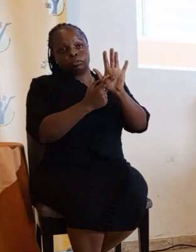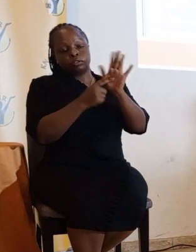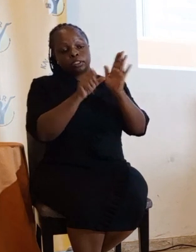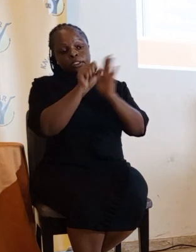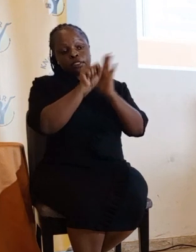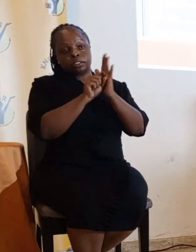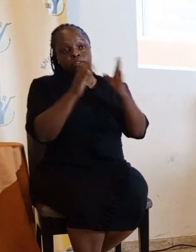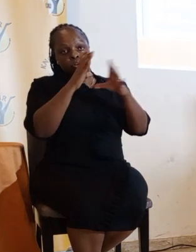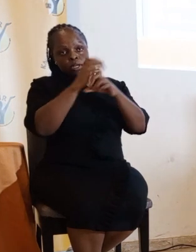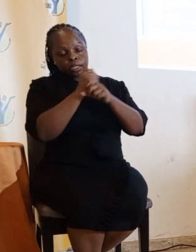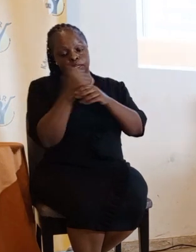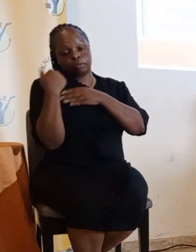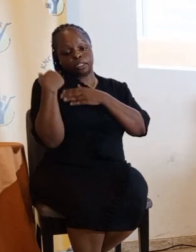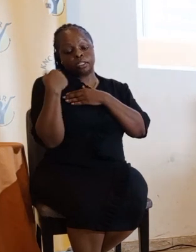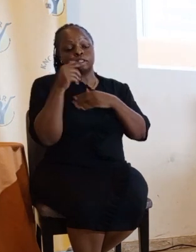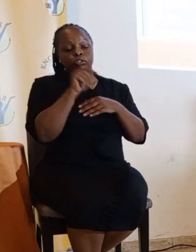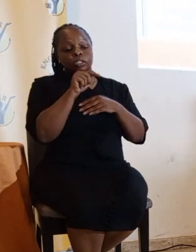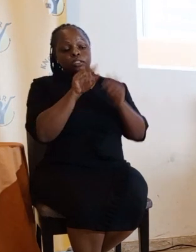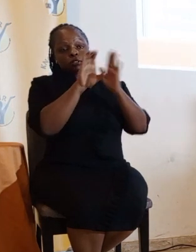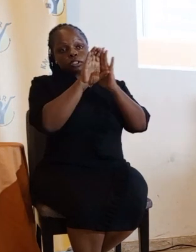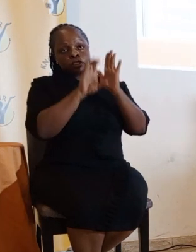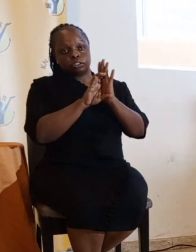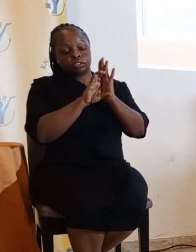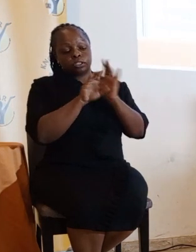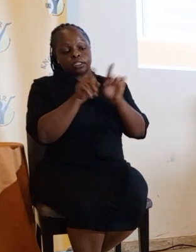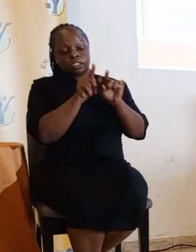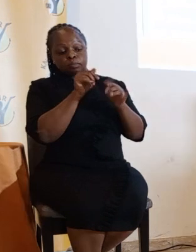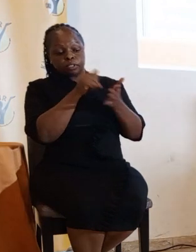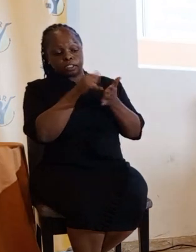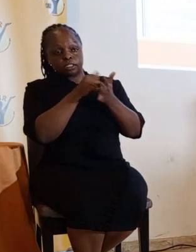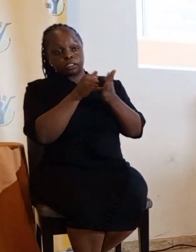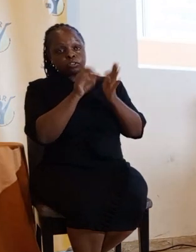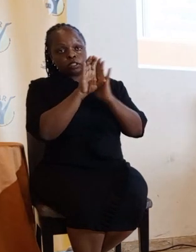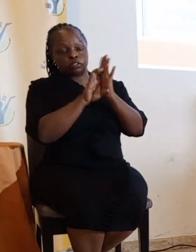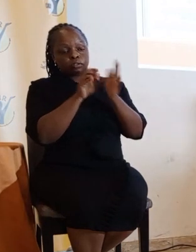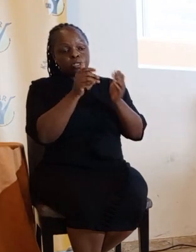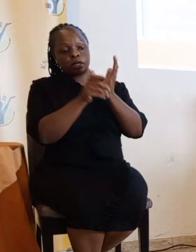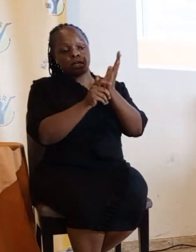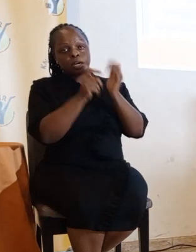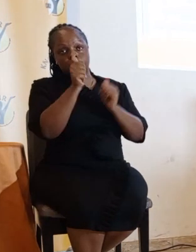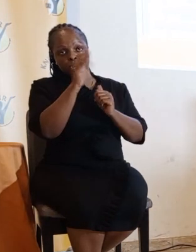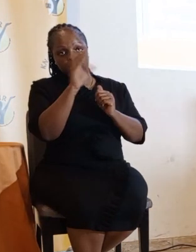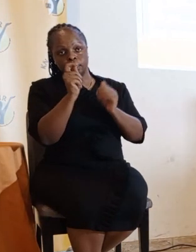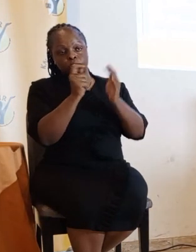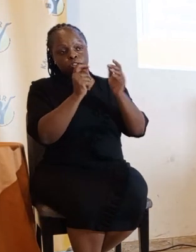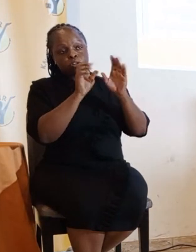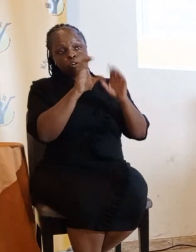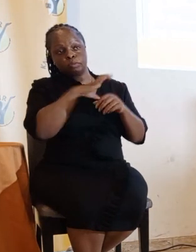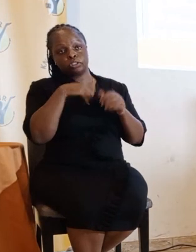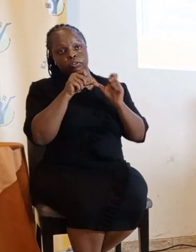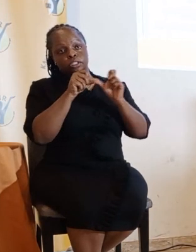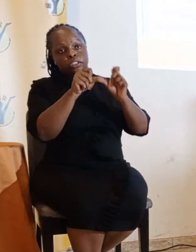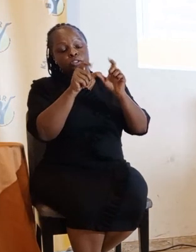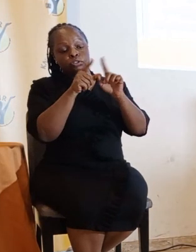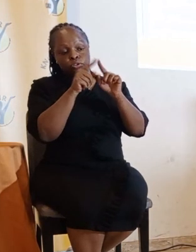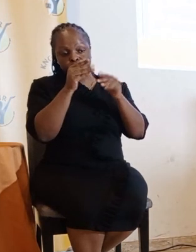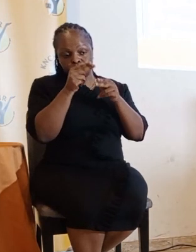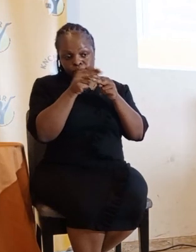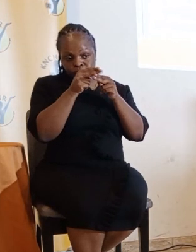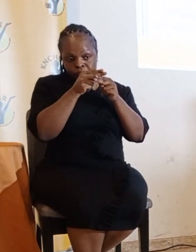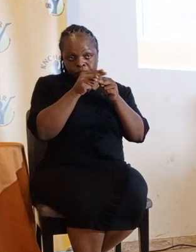organ mandated to do so under the Constitution and its constitutive act, the Commission continues to closely